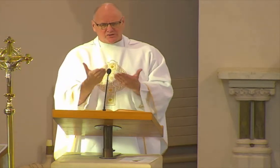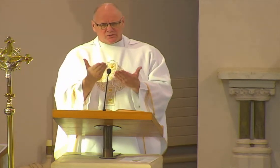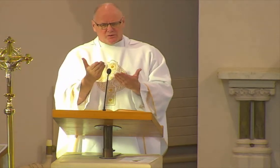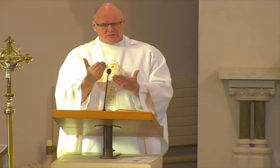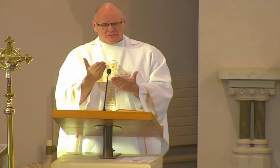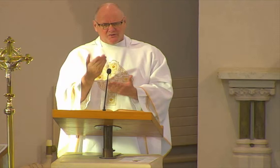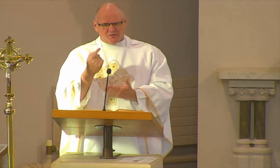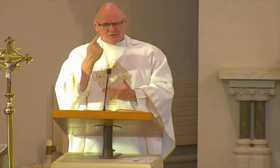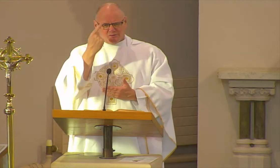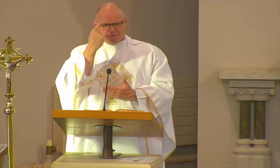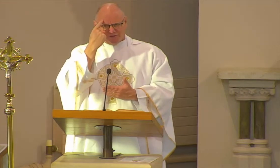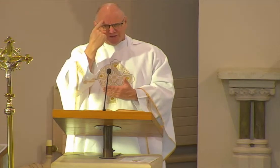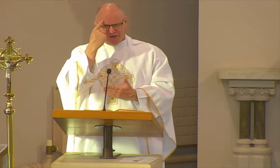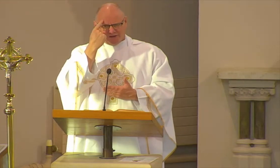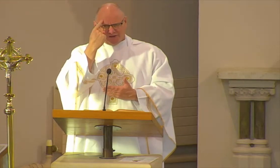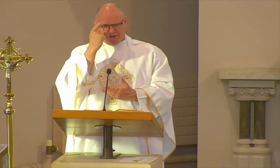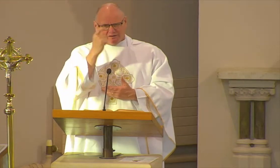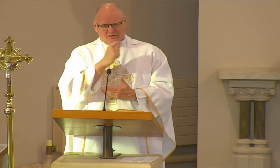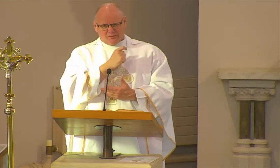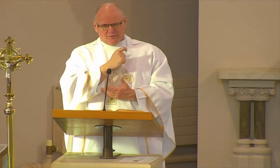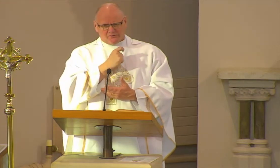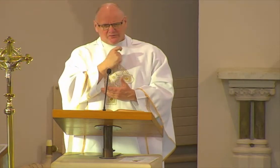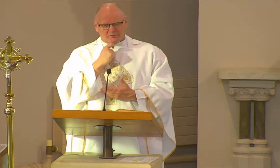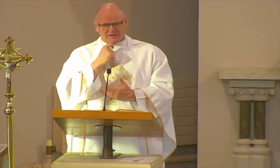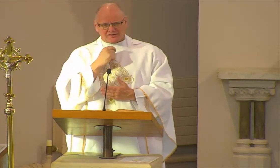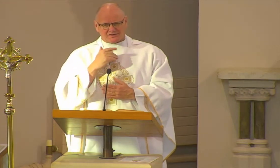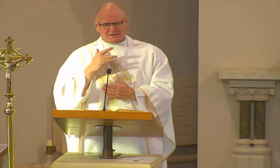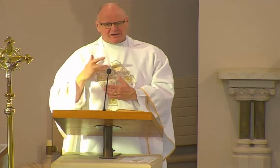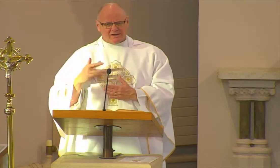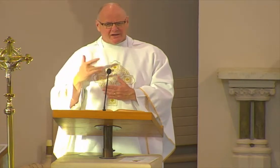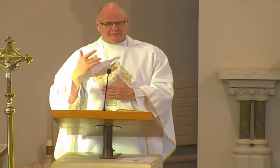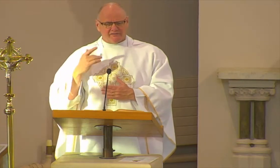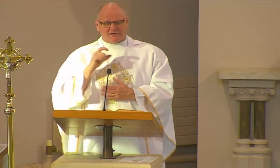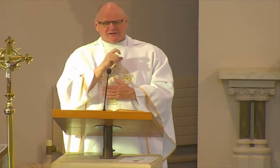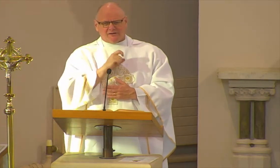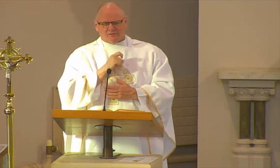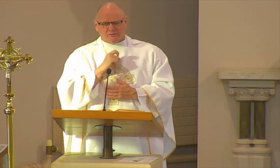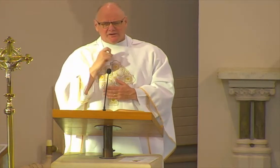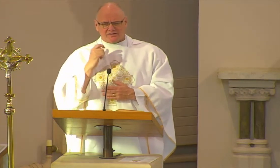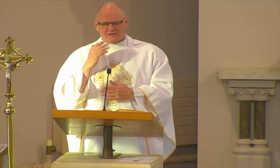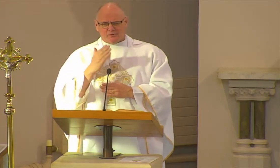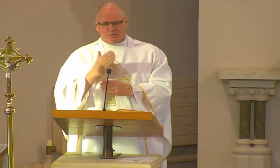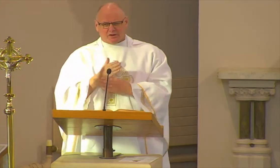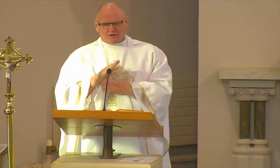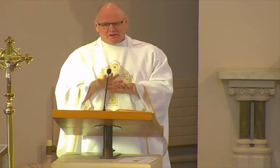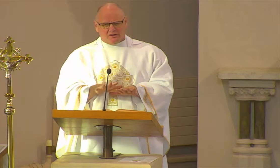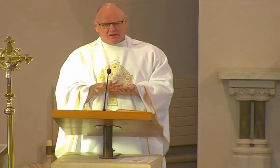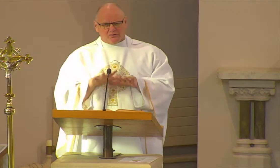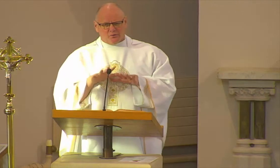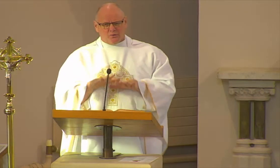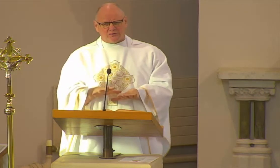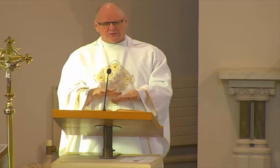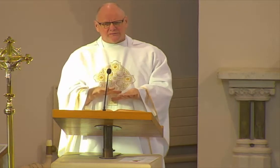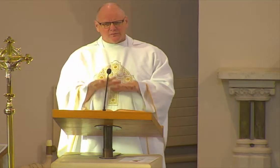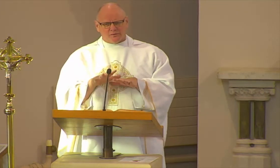someone to think about the priestly life, the priestly work, and the wonderful,